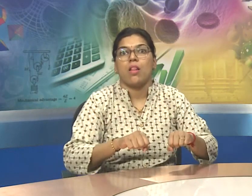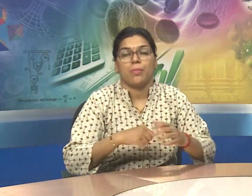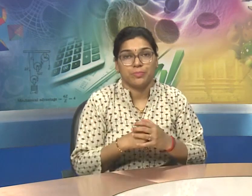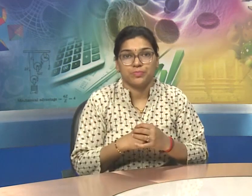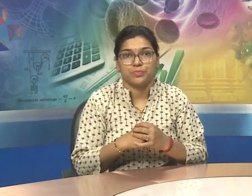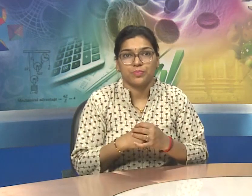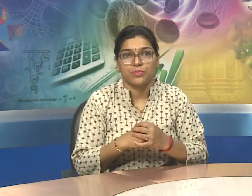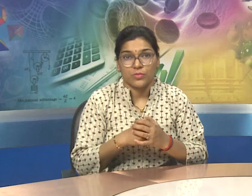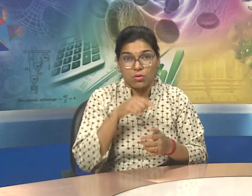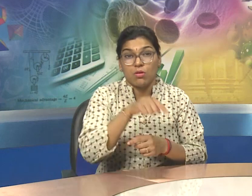quality work.